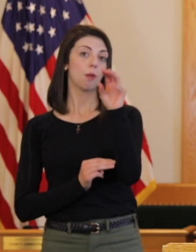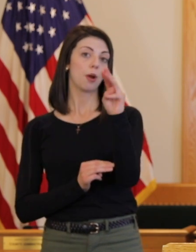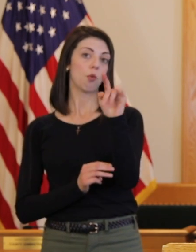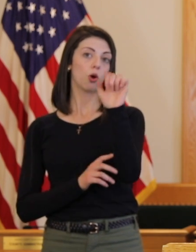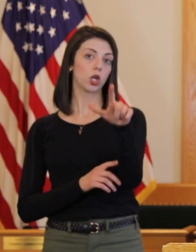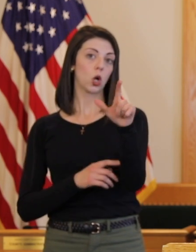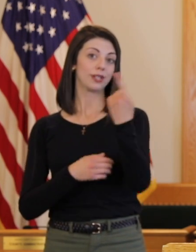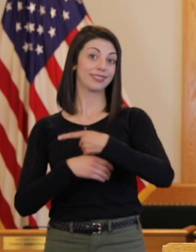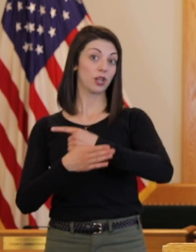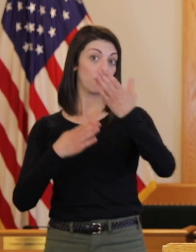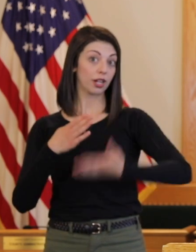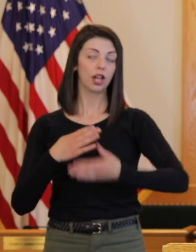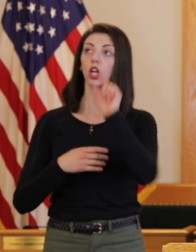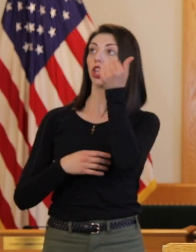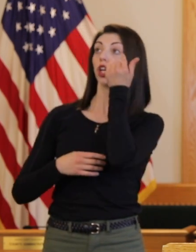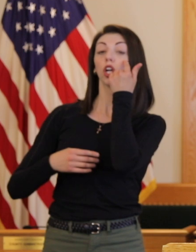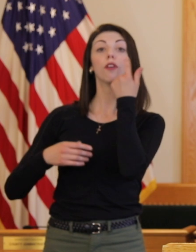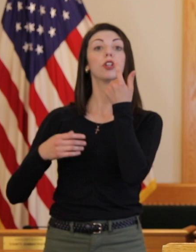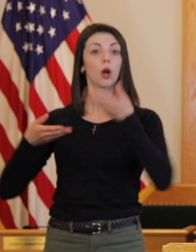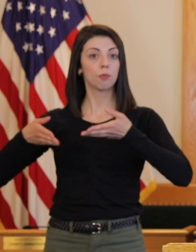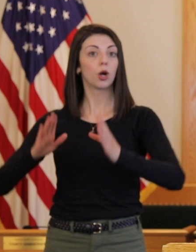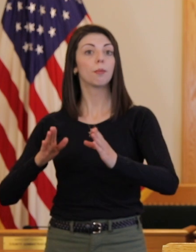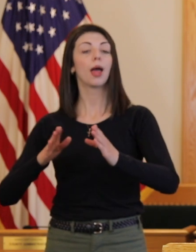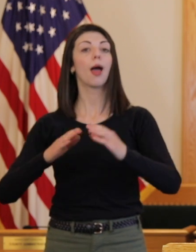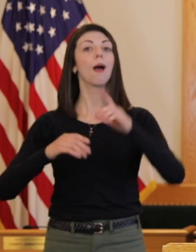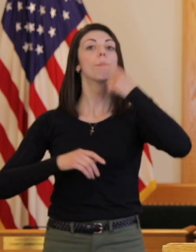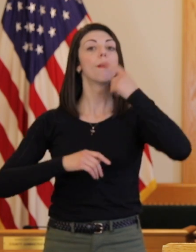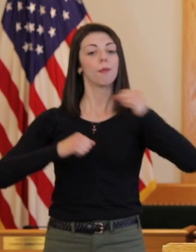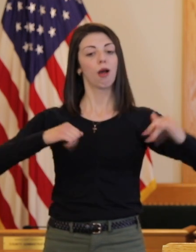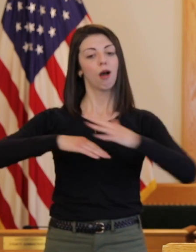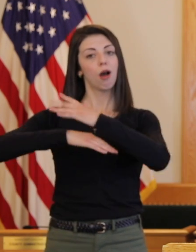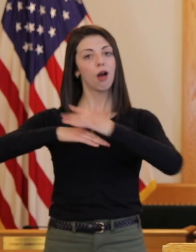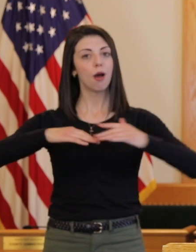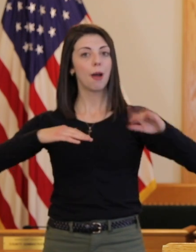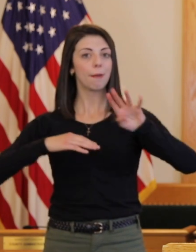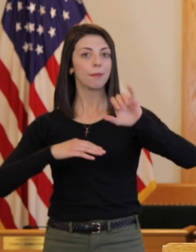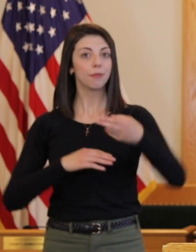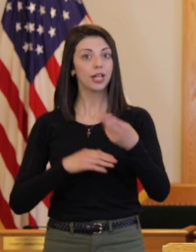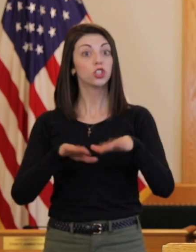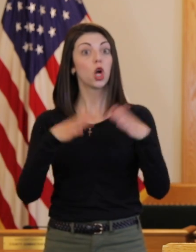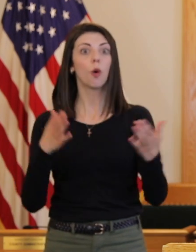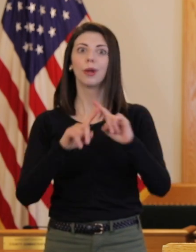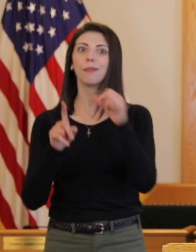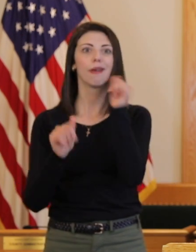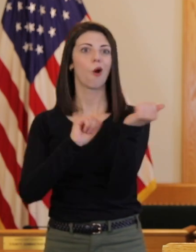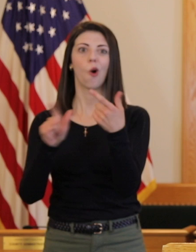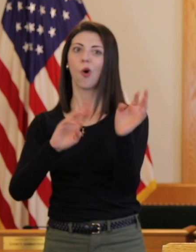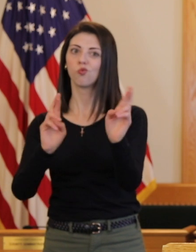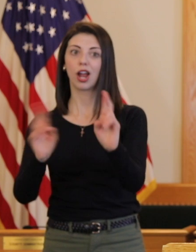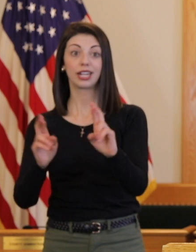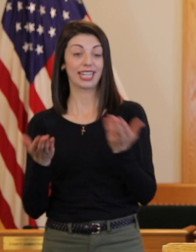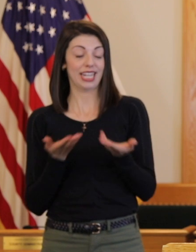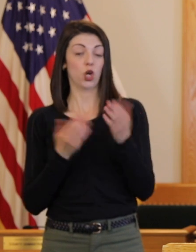The governor gave permission for public beaches to open at half capacity, but not all of them are ready. Here in Oswego County, we don't